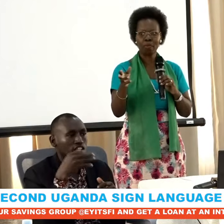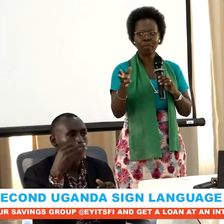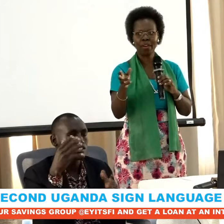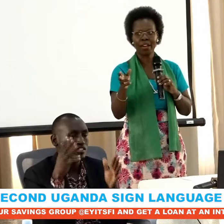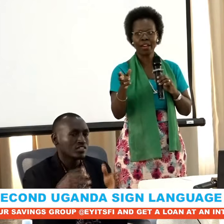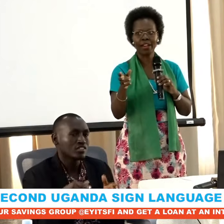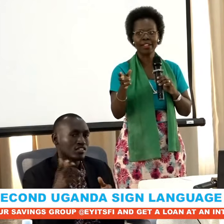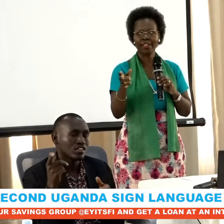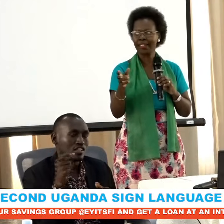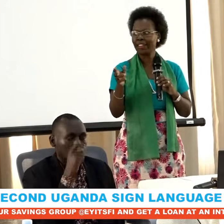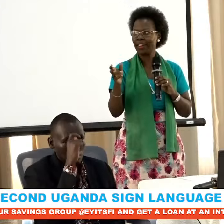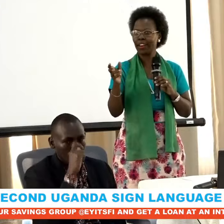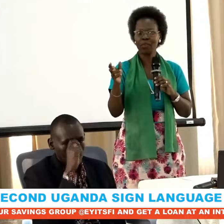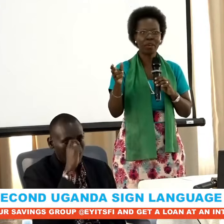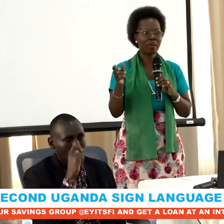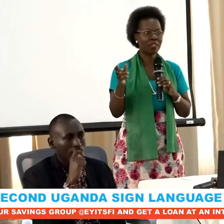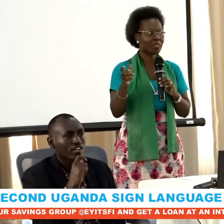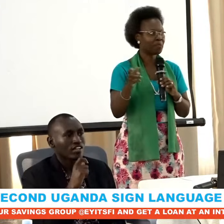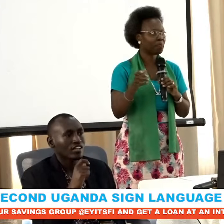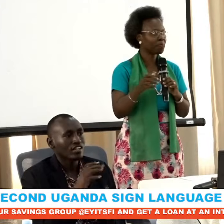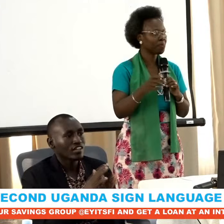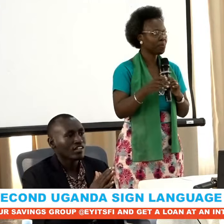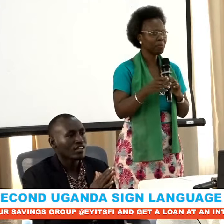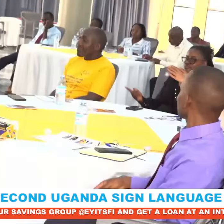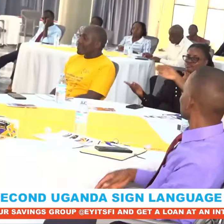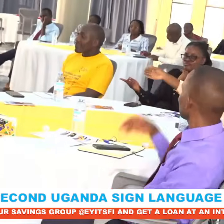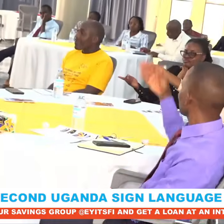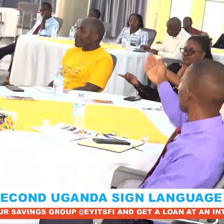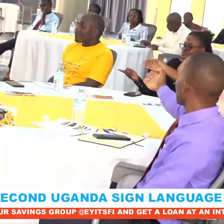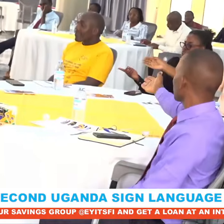Oh, Brian. And who else?